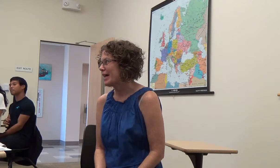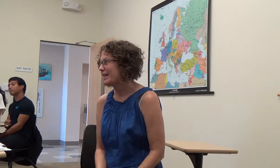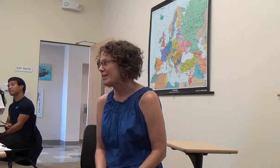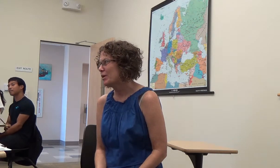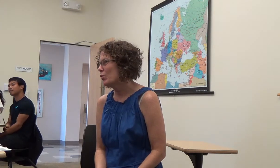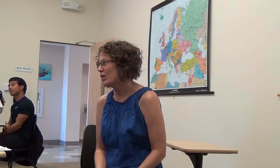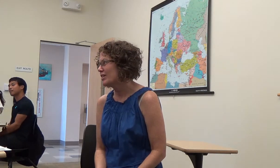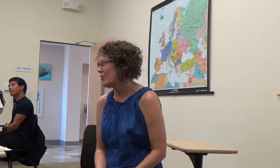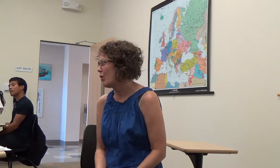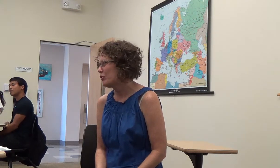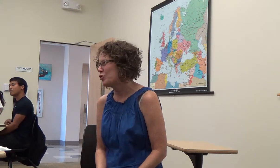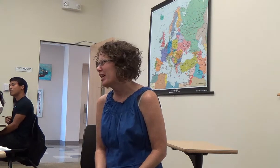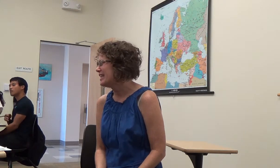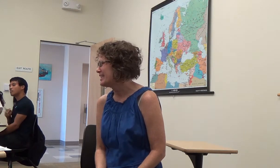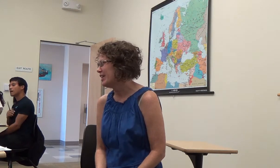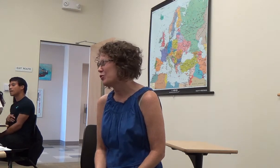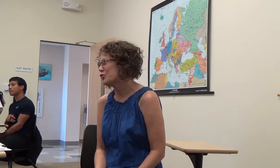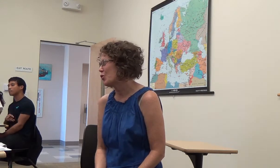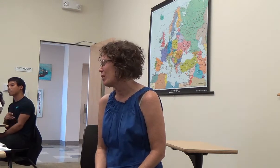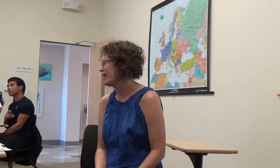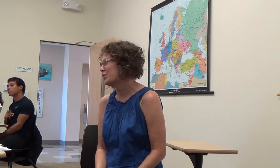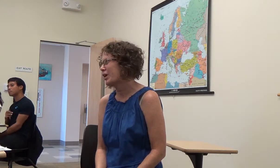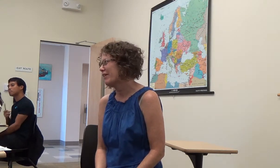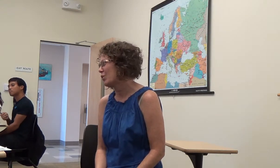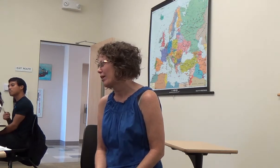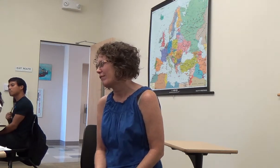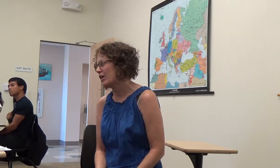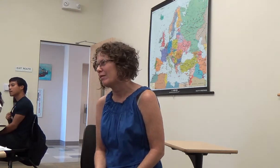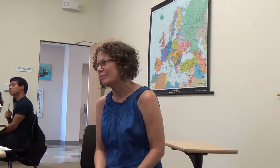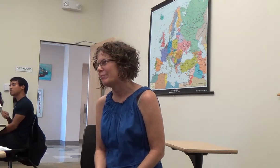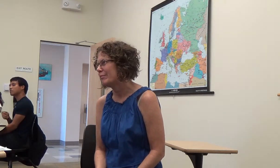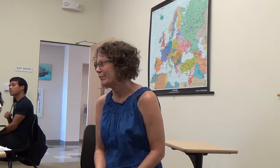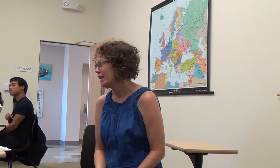guess I can do it. Why don't you go ahead and tell your story? You're going to have to wait.